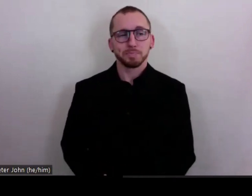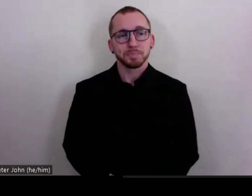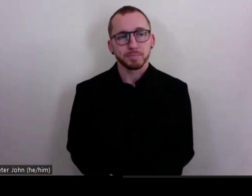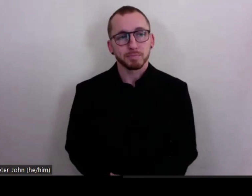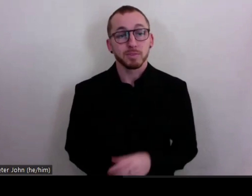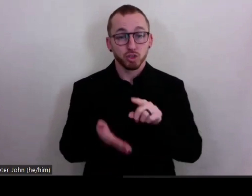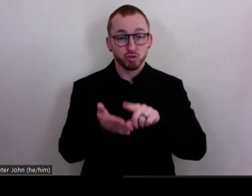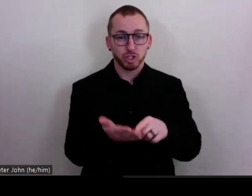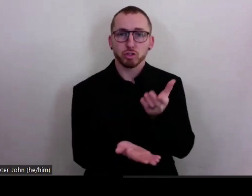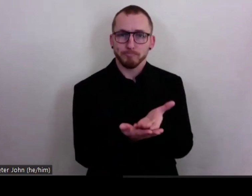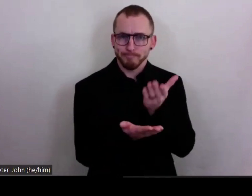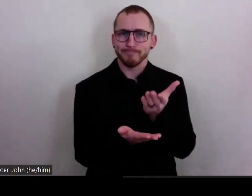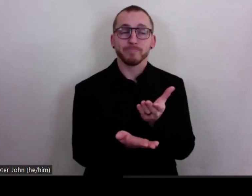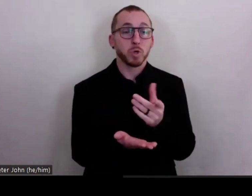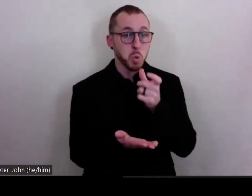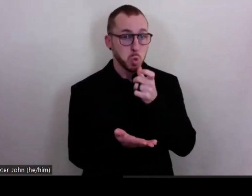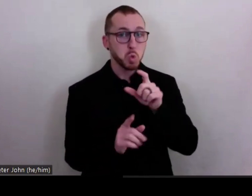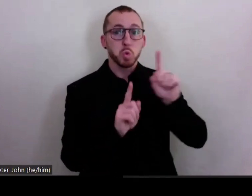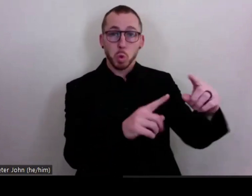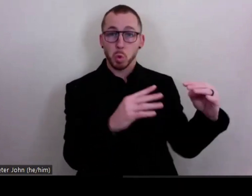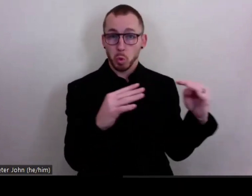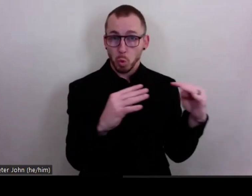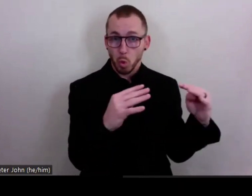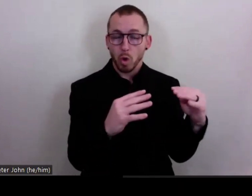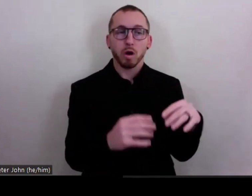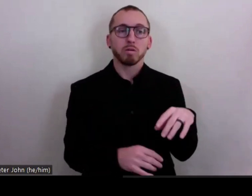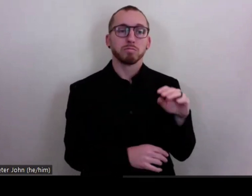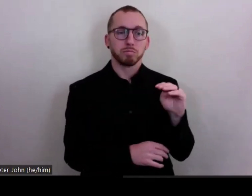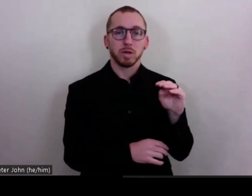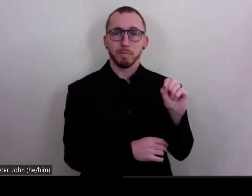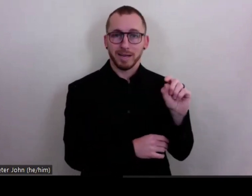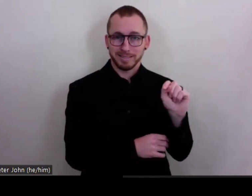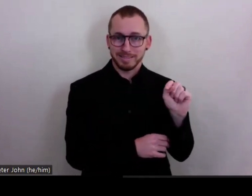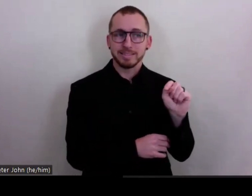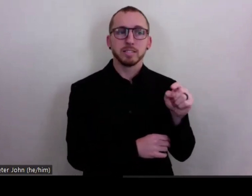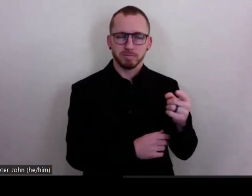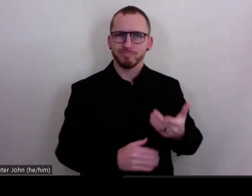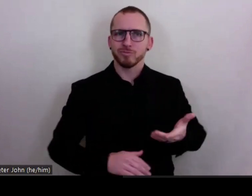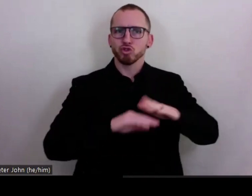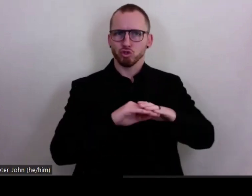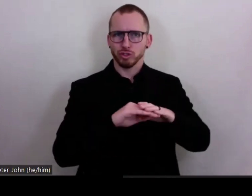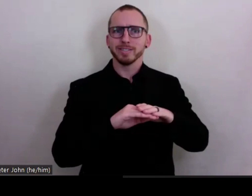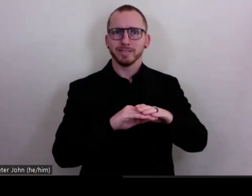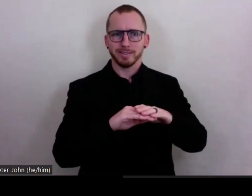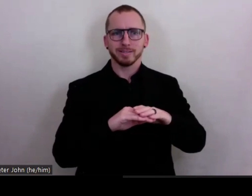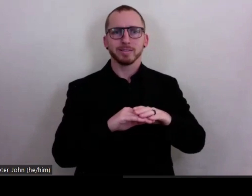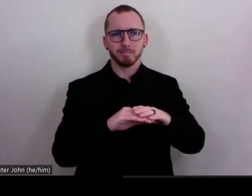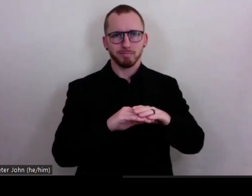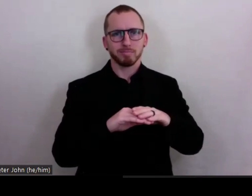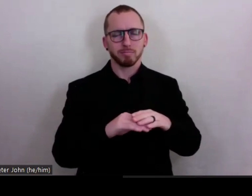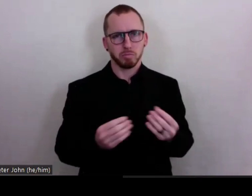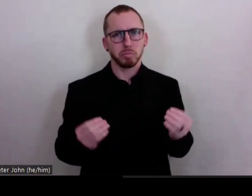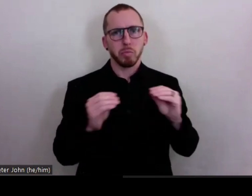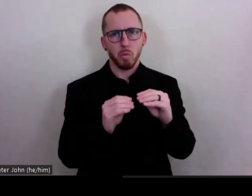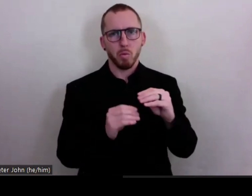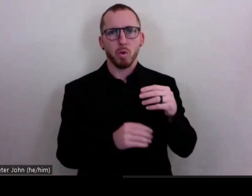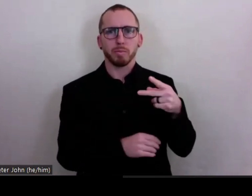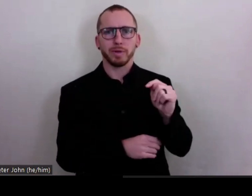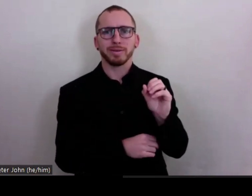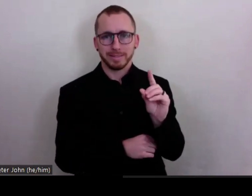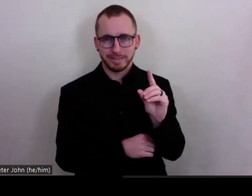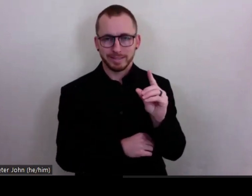with combat deployments and MST have increased rates of PTSD. And I'll also add, when